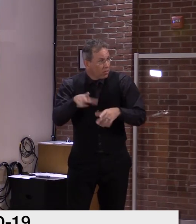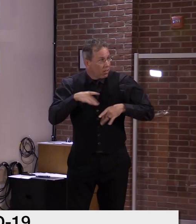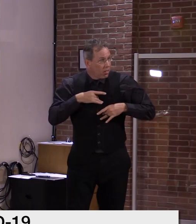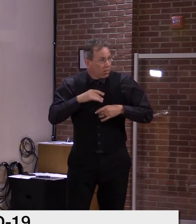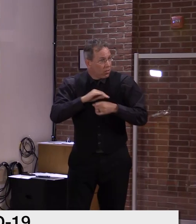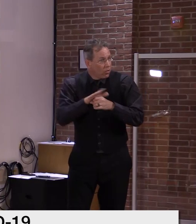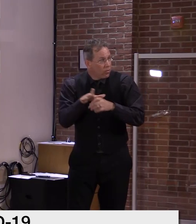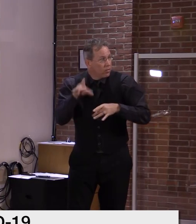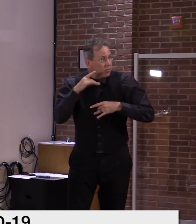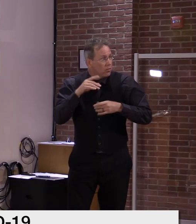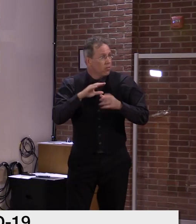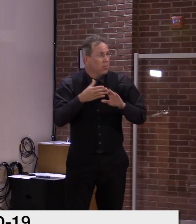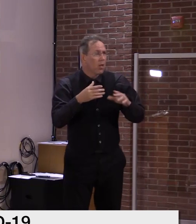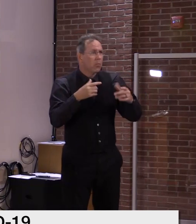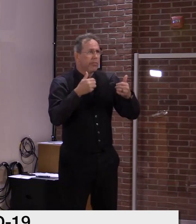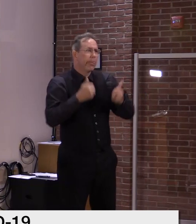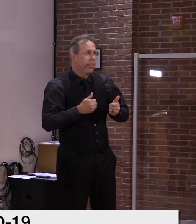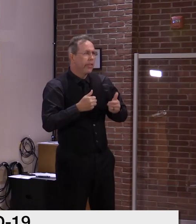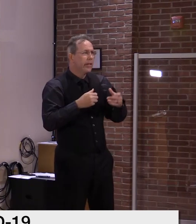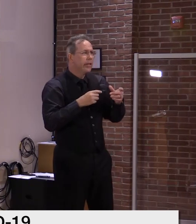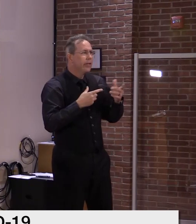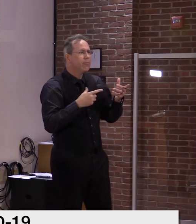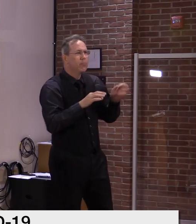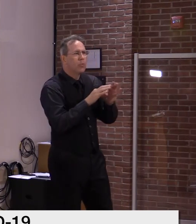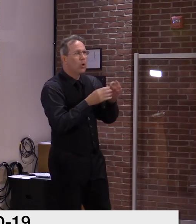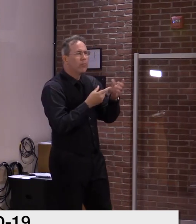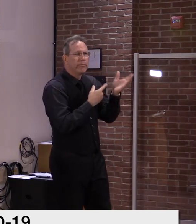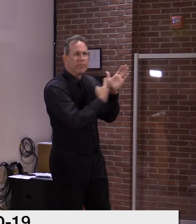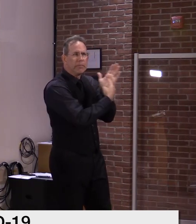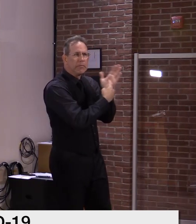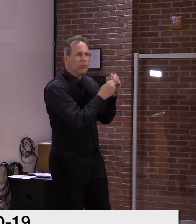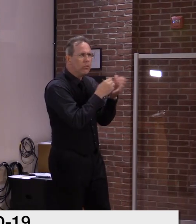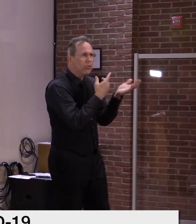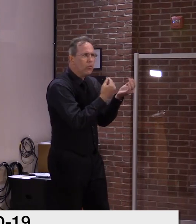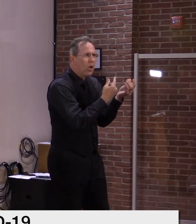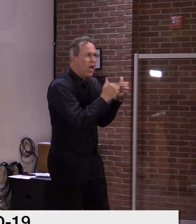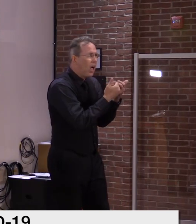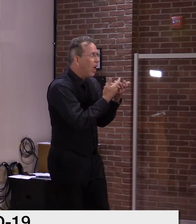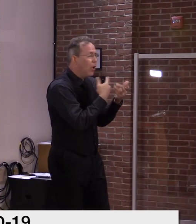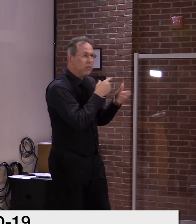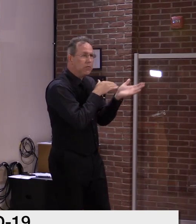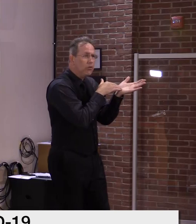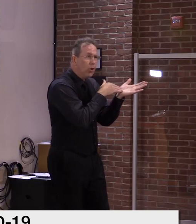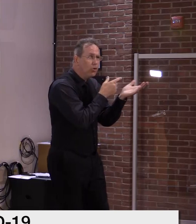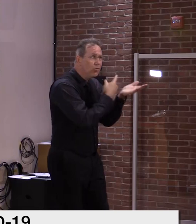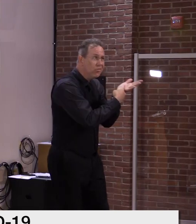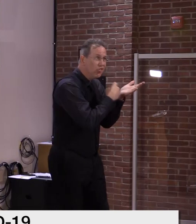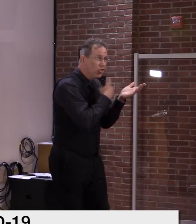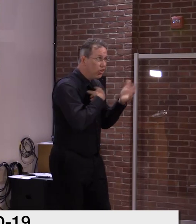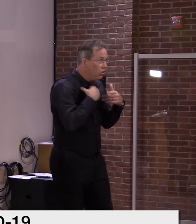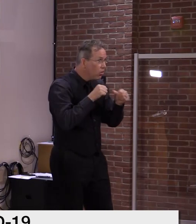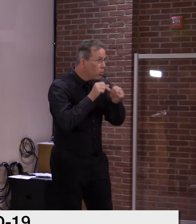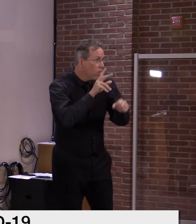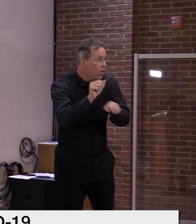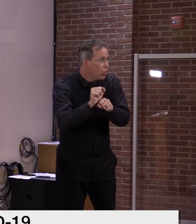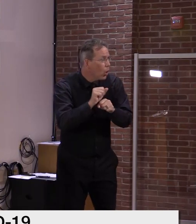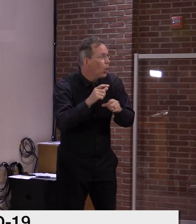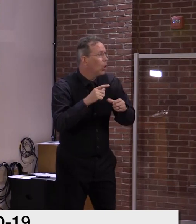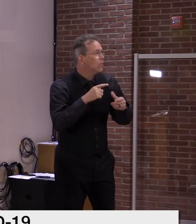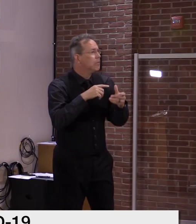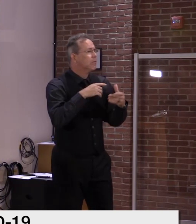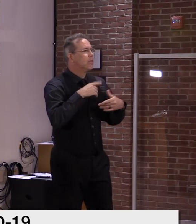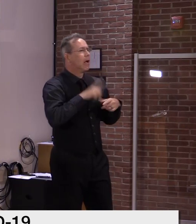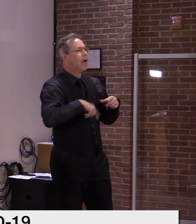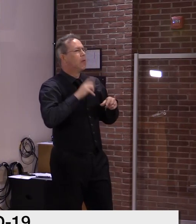in traditional unemployment circumstances, they aren't necessarily eligible for unemployment because they can't return to